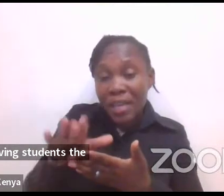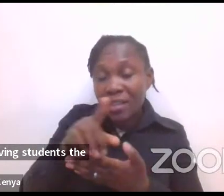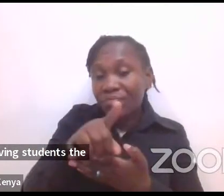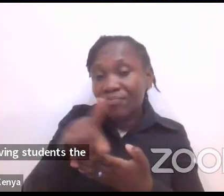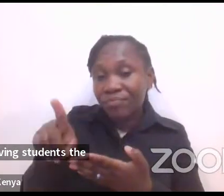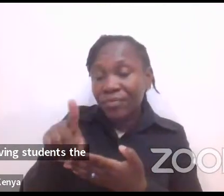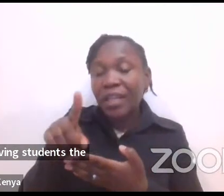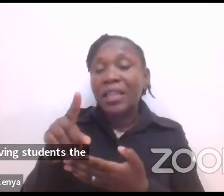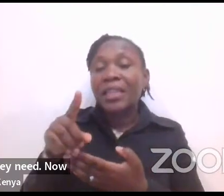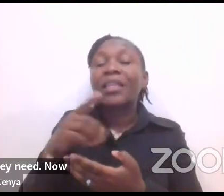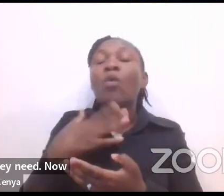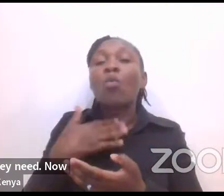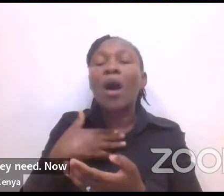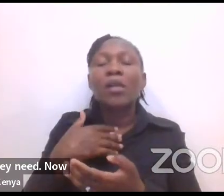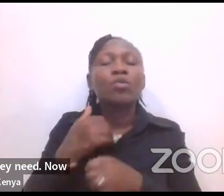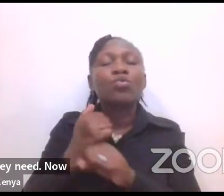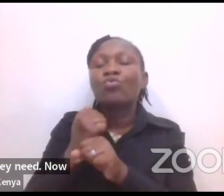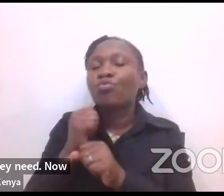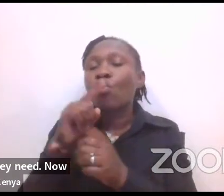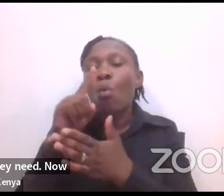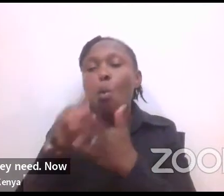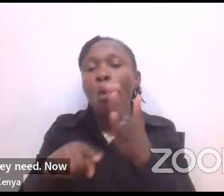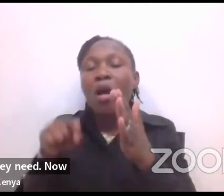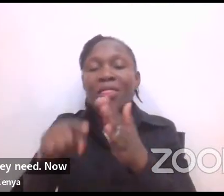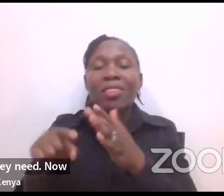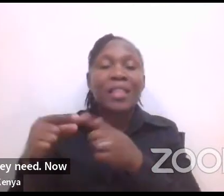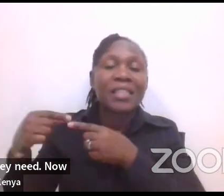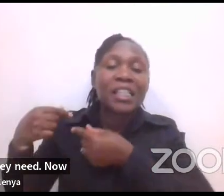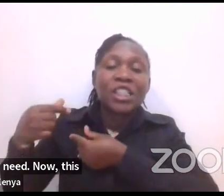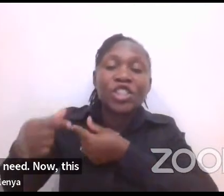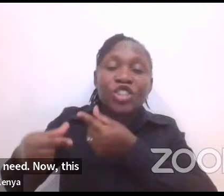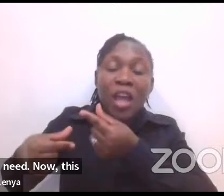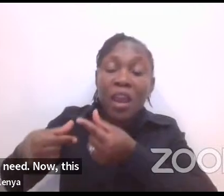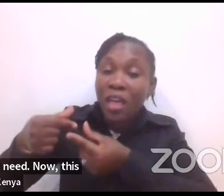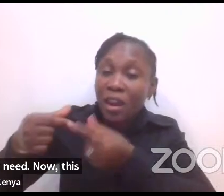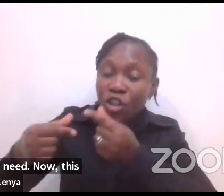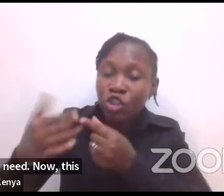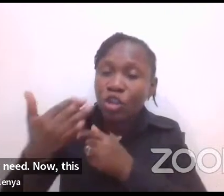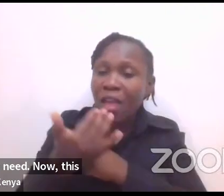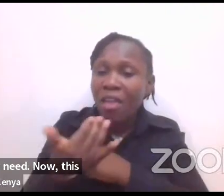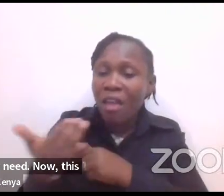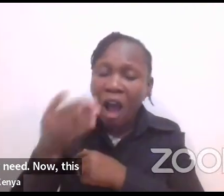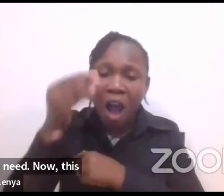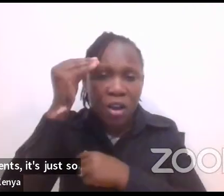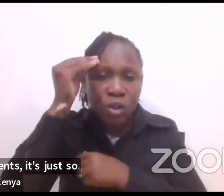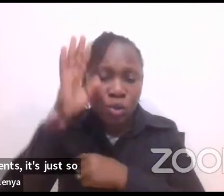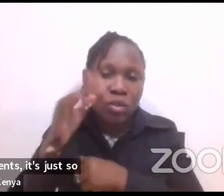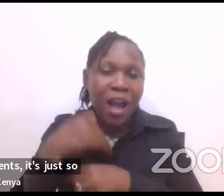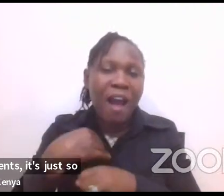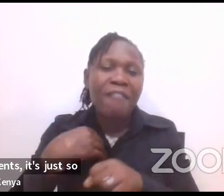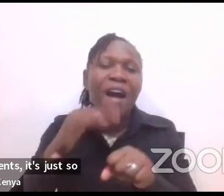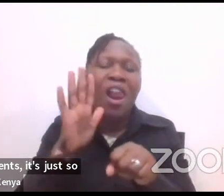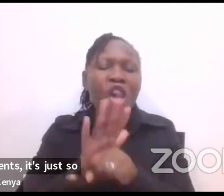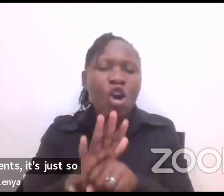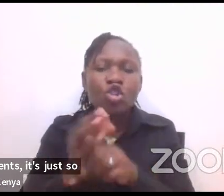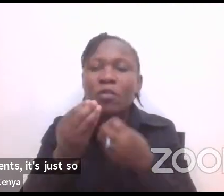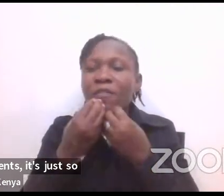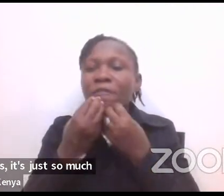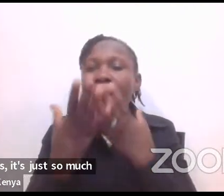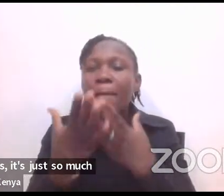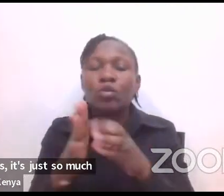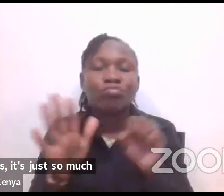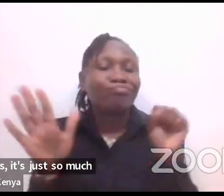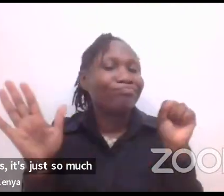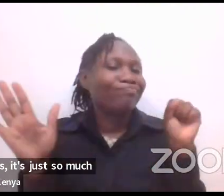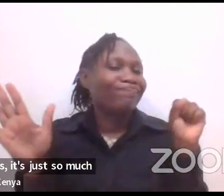this generation, the young students, there's just so much information, out